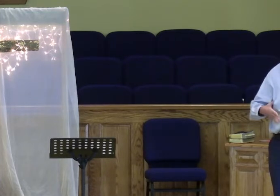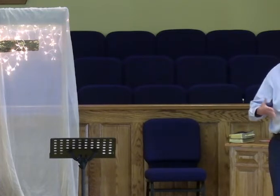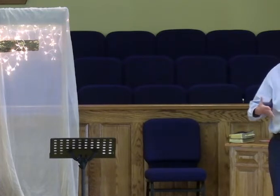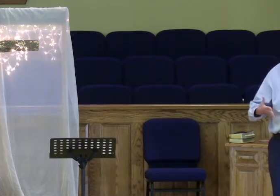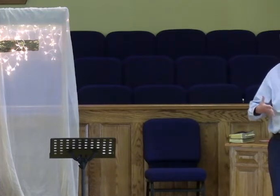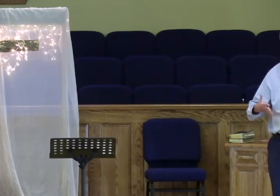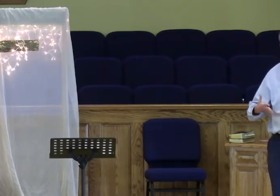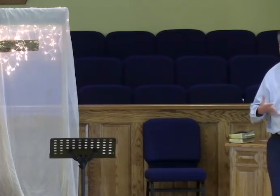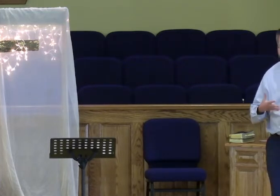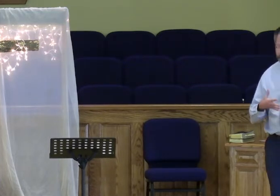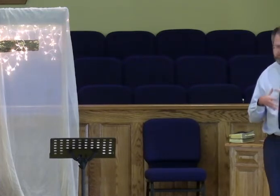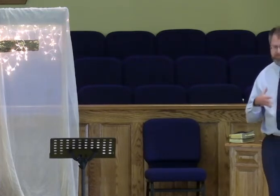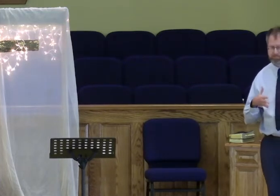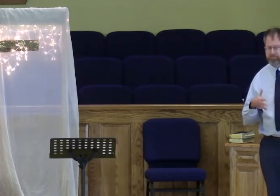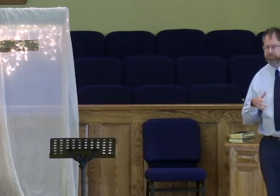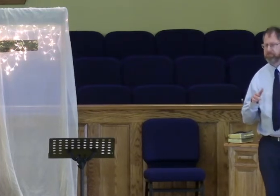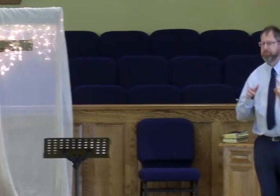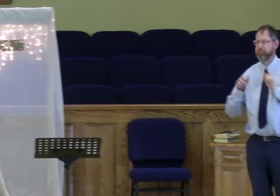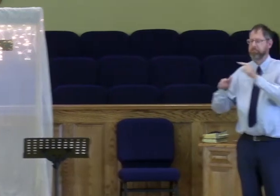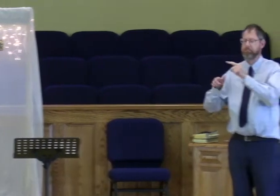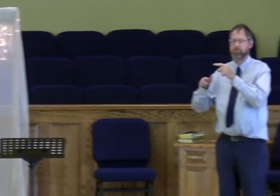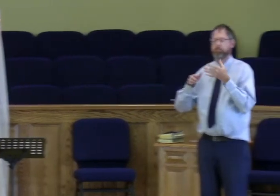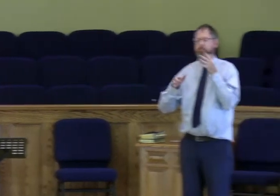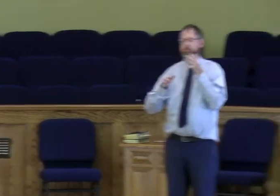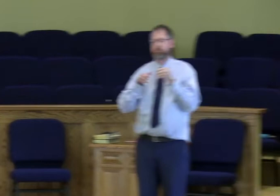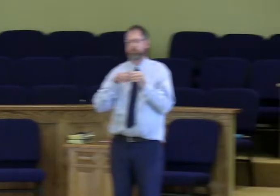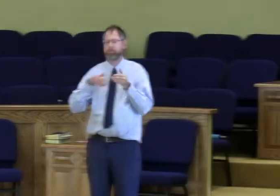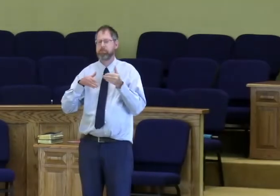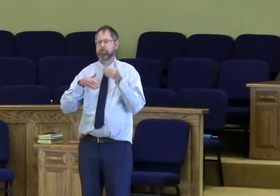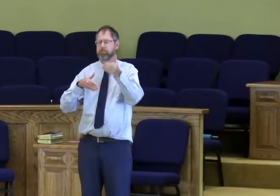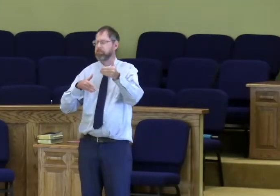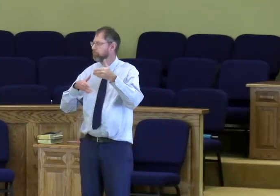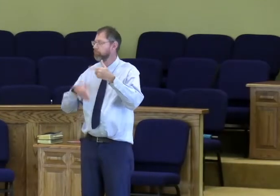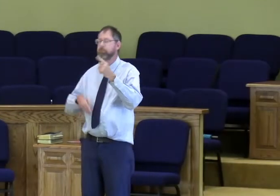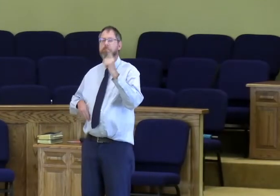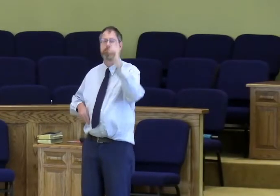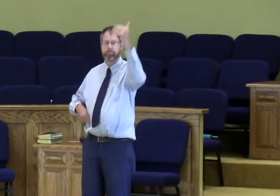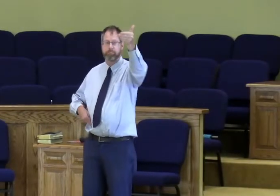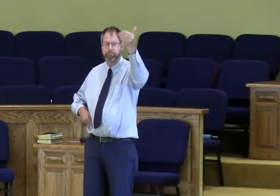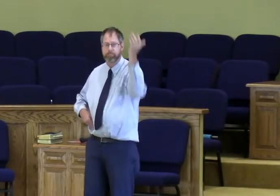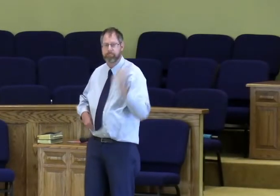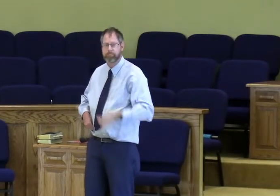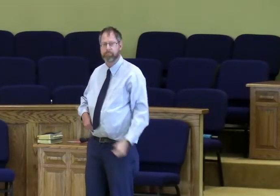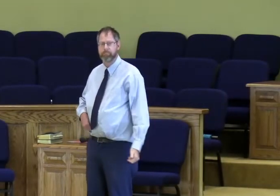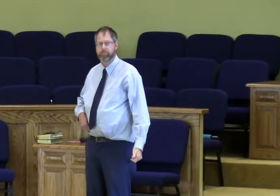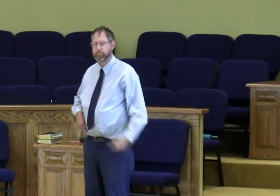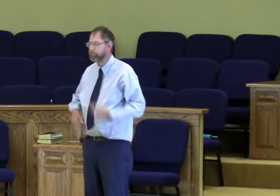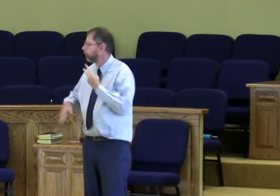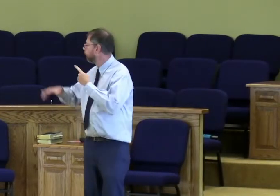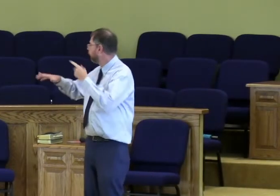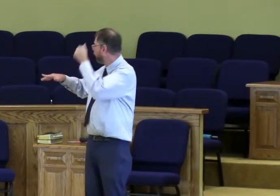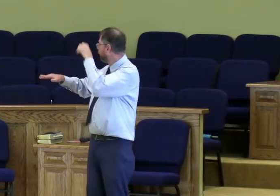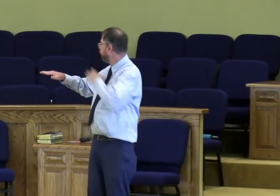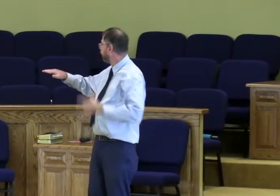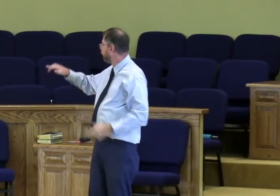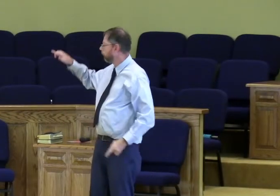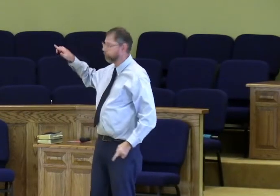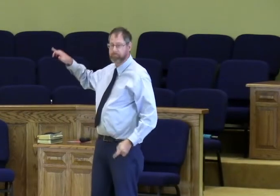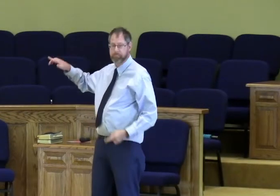and he was the first deaf missionary from America to Africa. And we'll say more about him. You see, okay, here he is. There's a